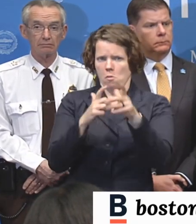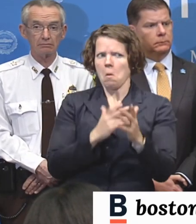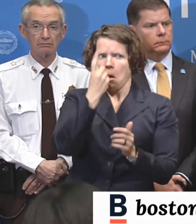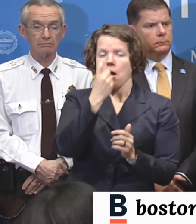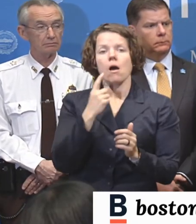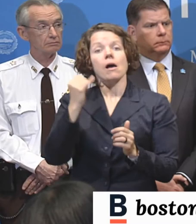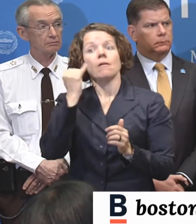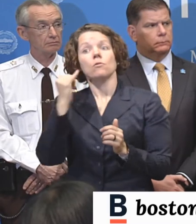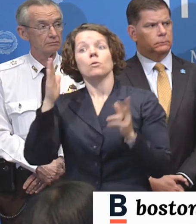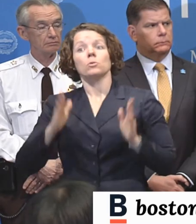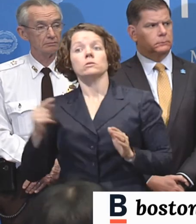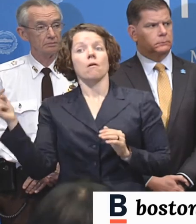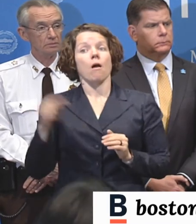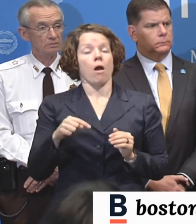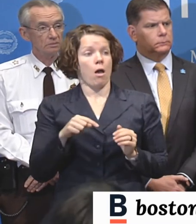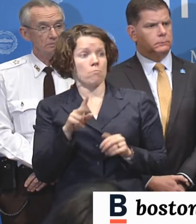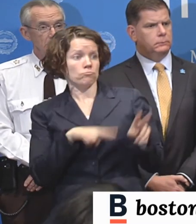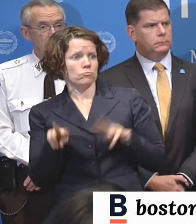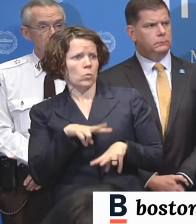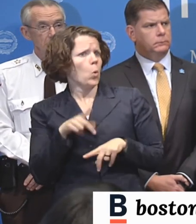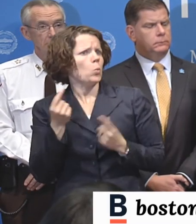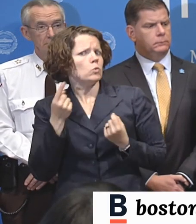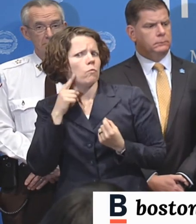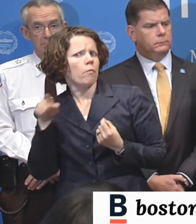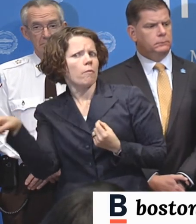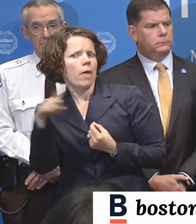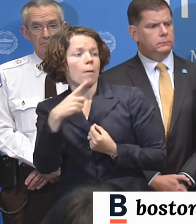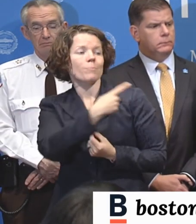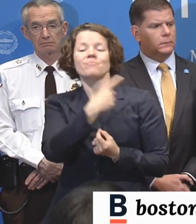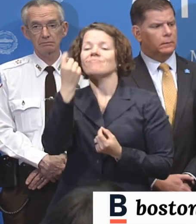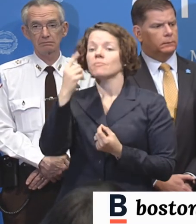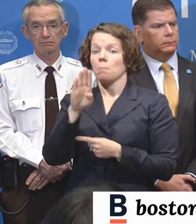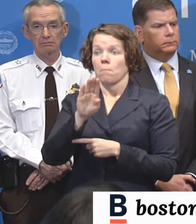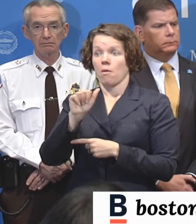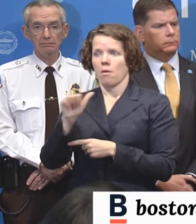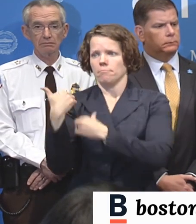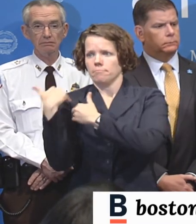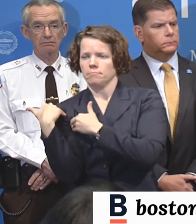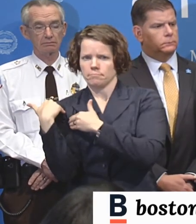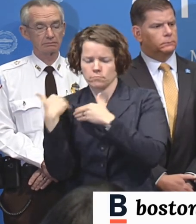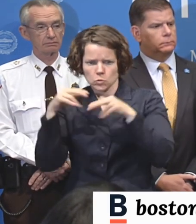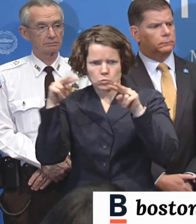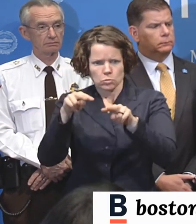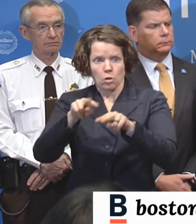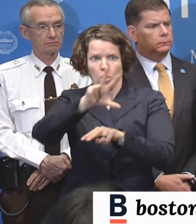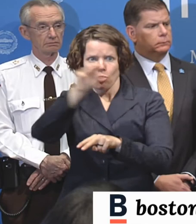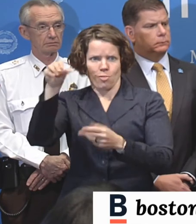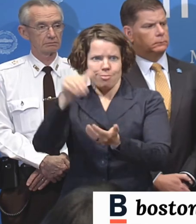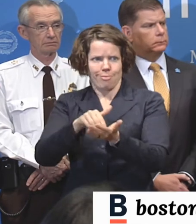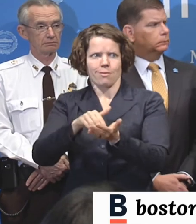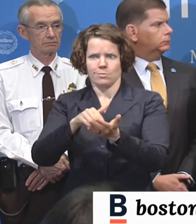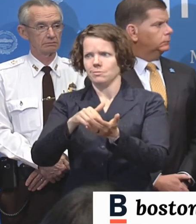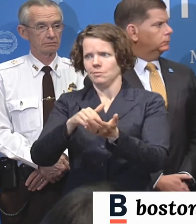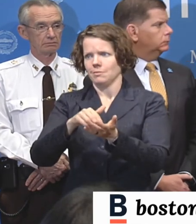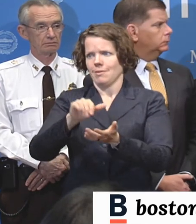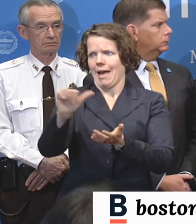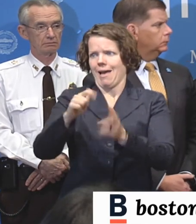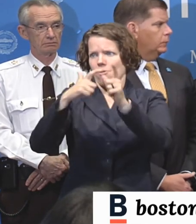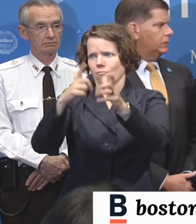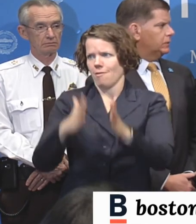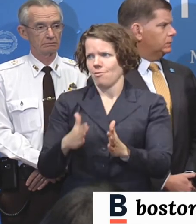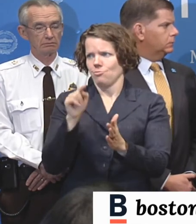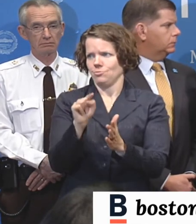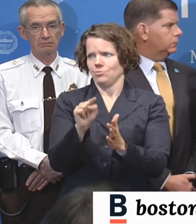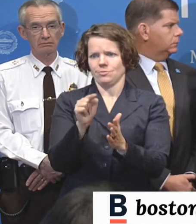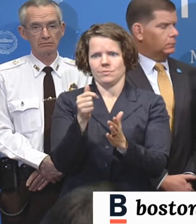through? Our focus has to be on the on the athletes. It's difficult enough to address the needs of all